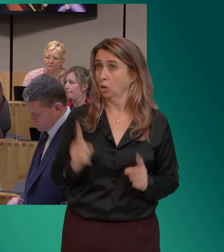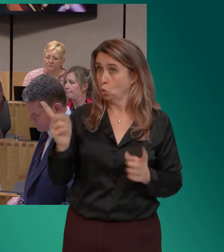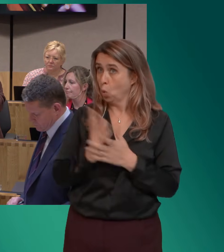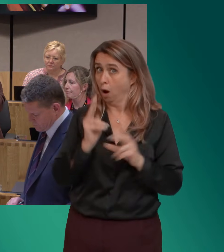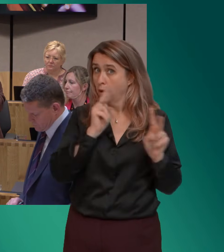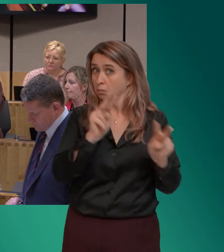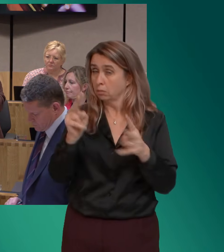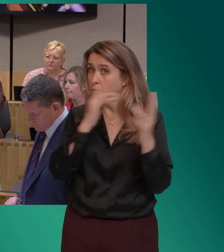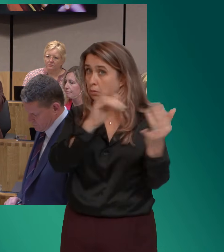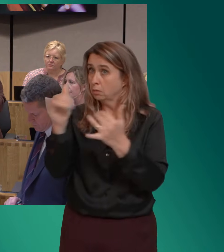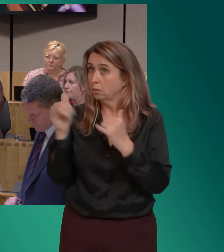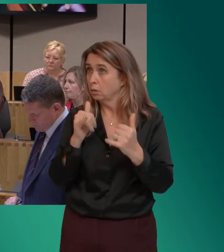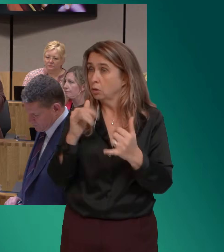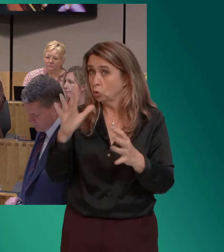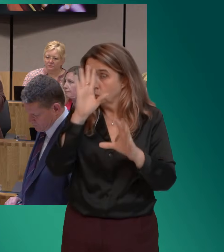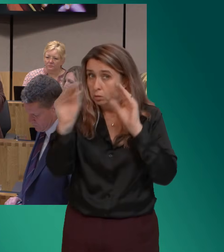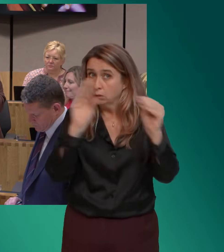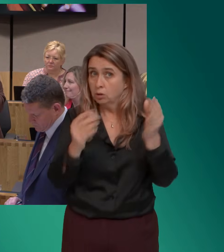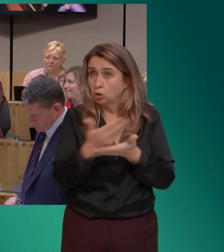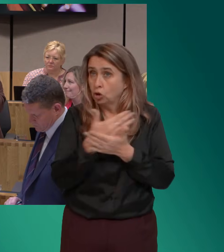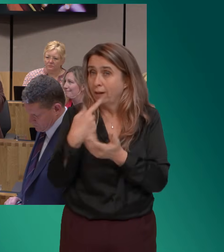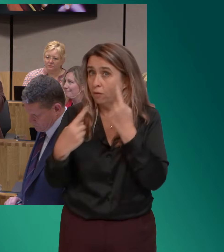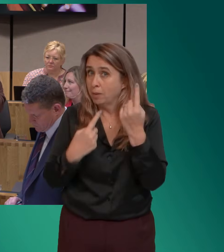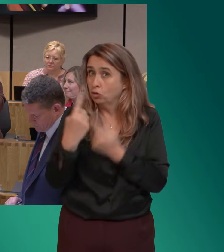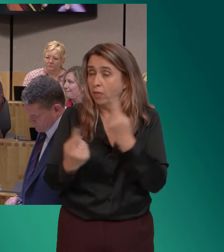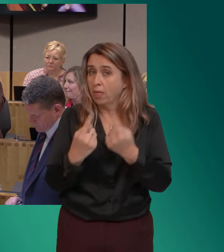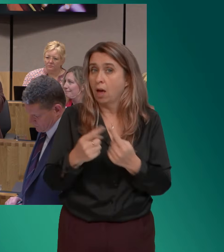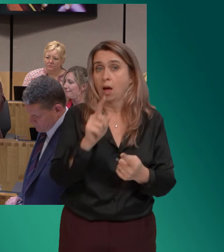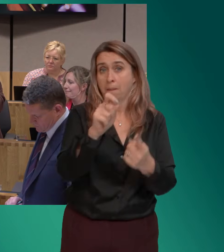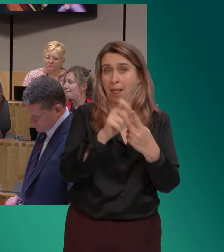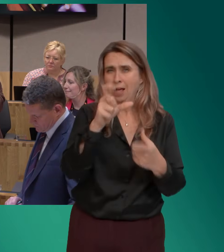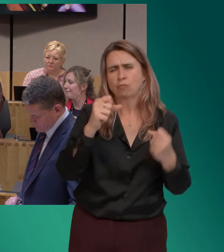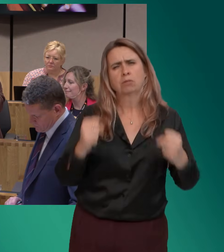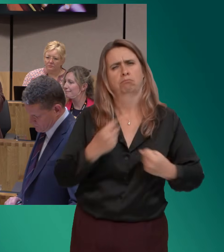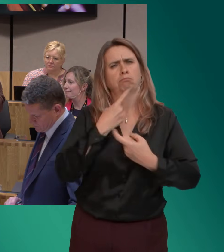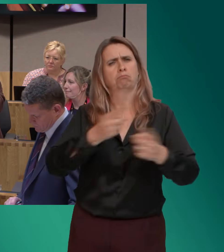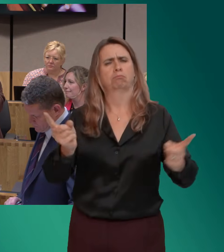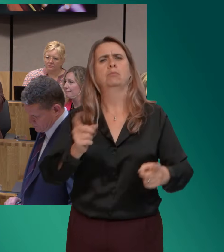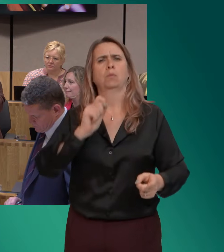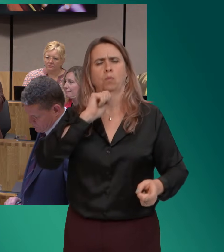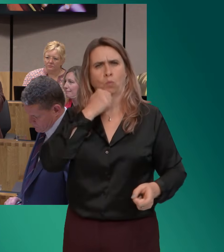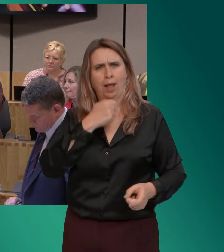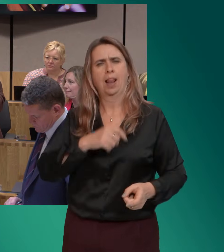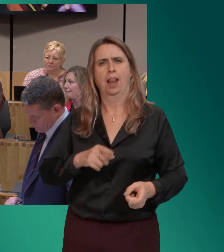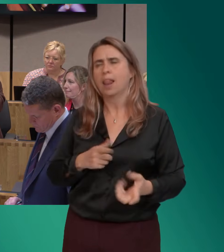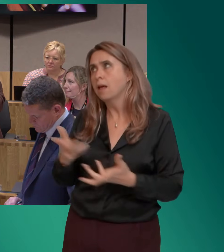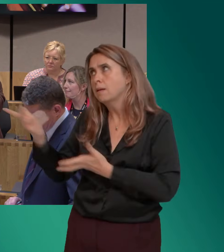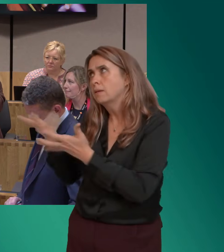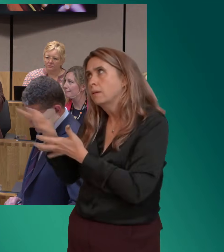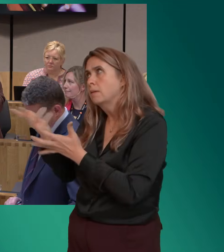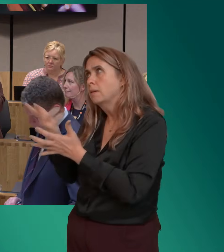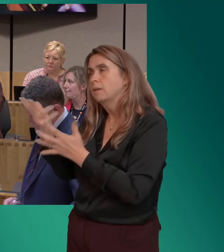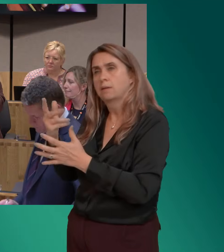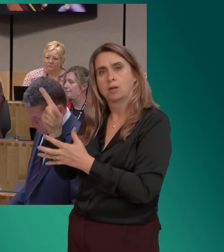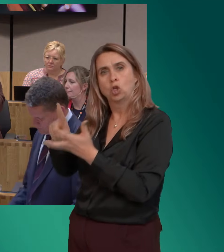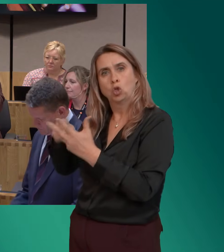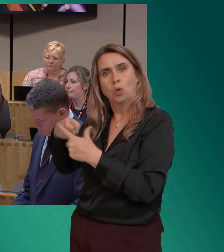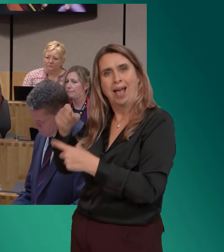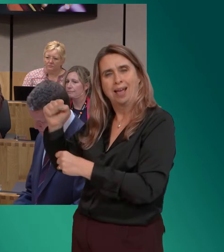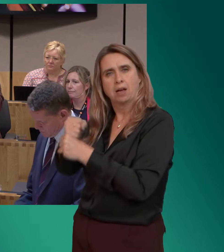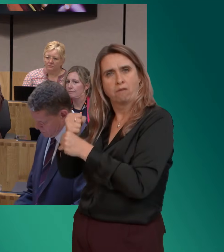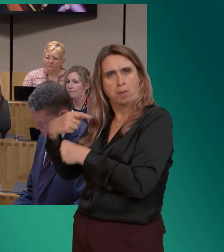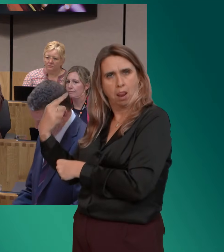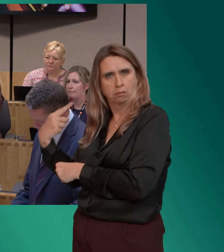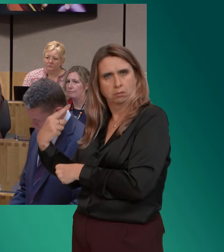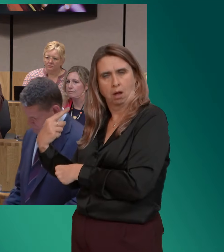and shared. I welcome this Plaid Cymru government's commitment to remediation and to working with the UK government on funding, as